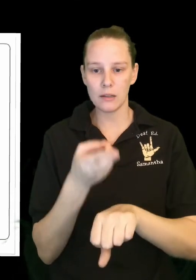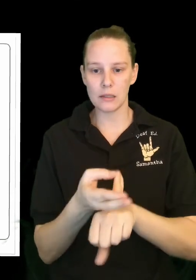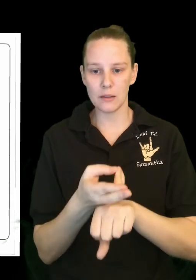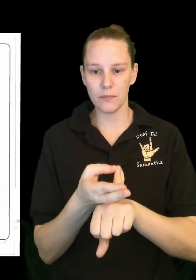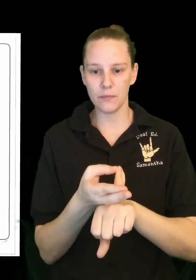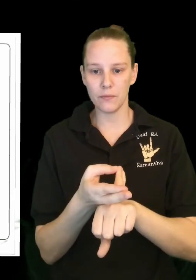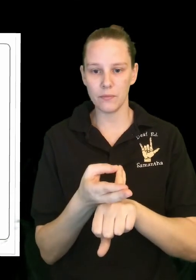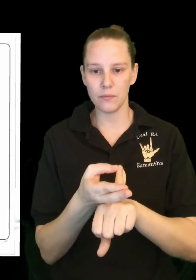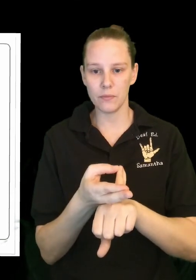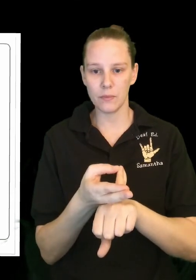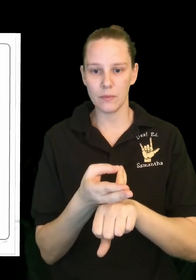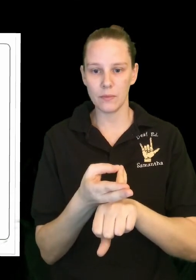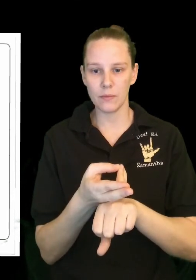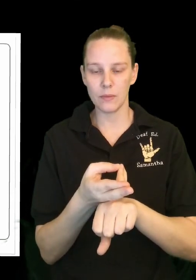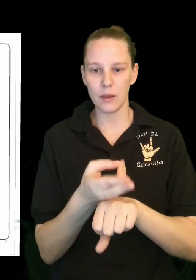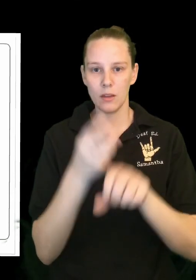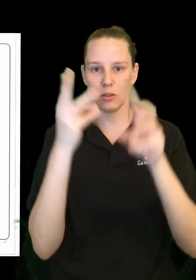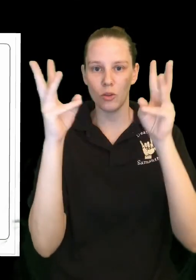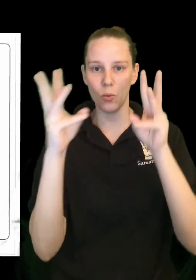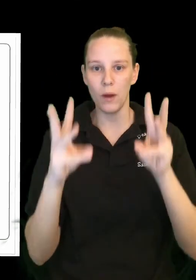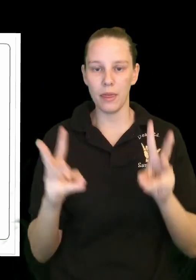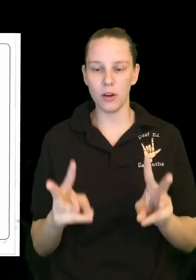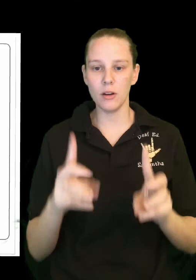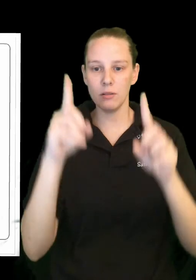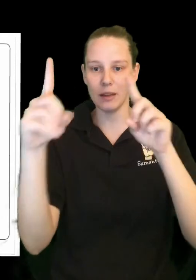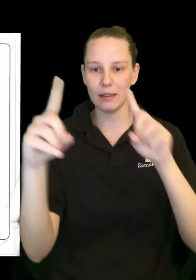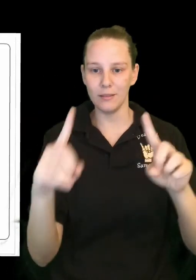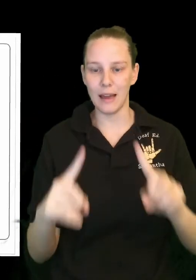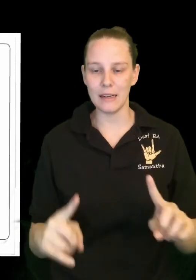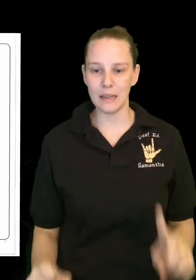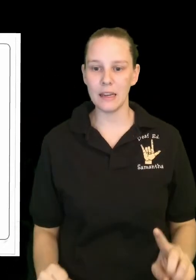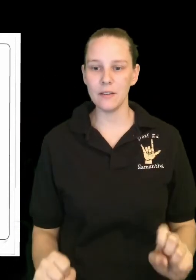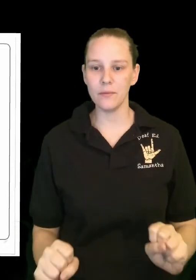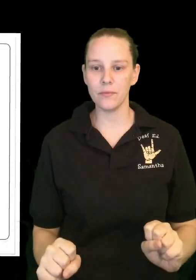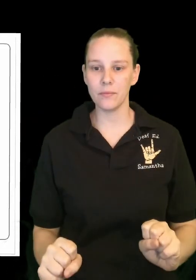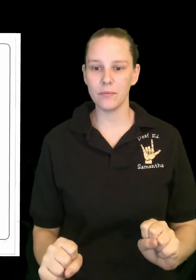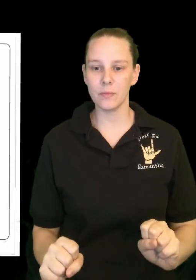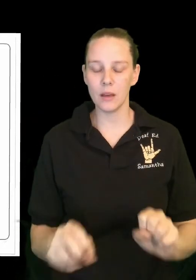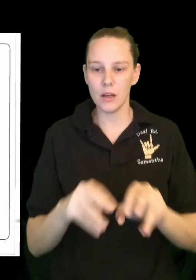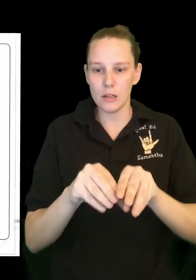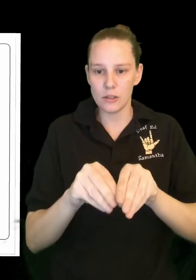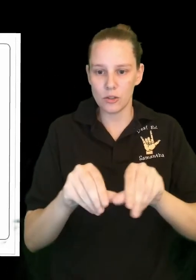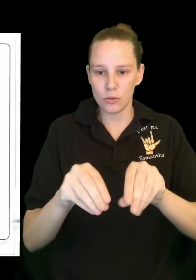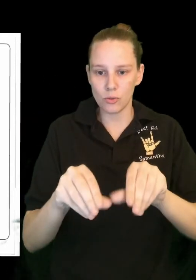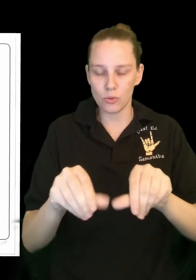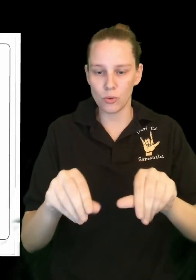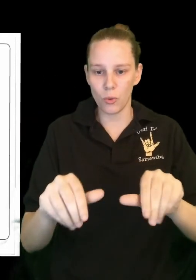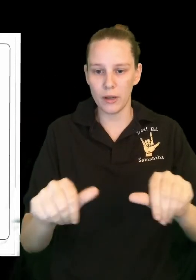rocks, the weather like lightning, soil,